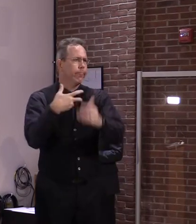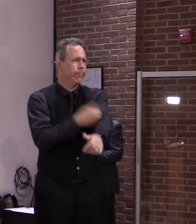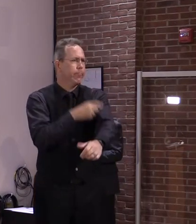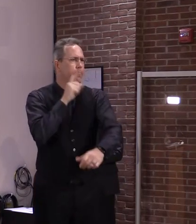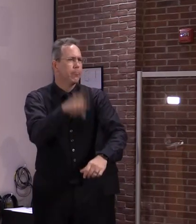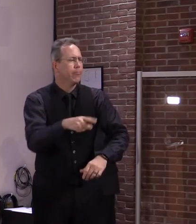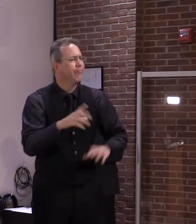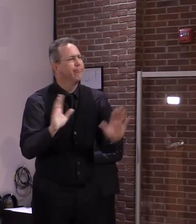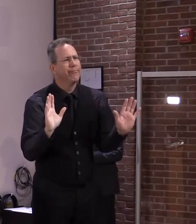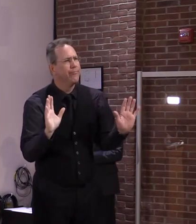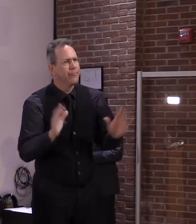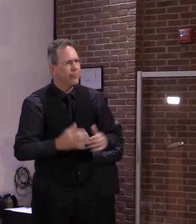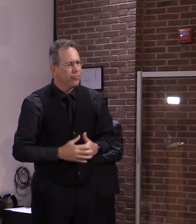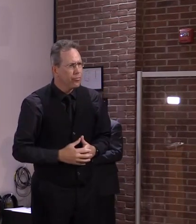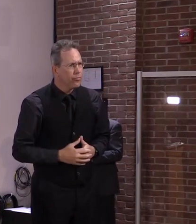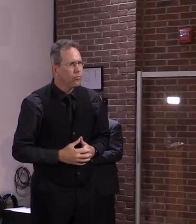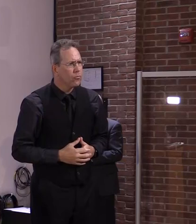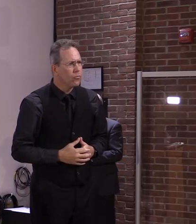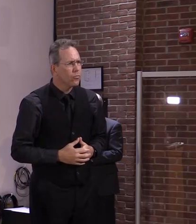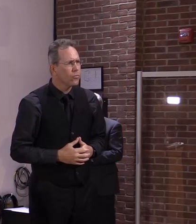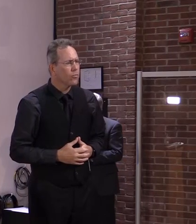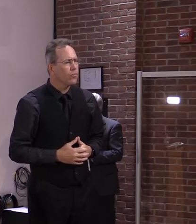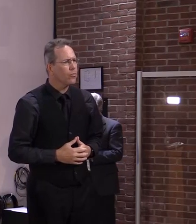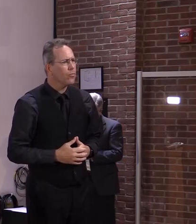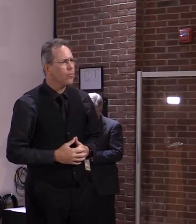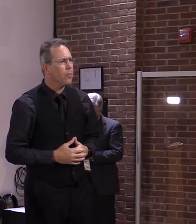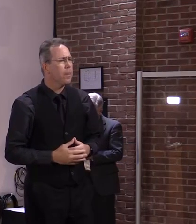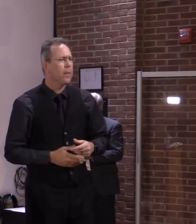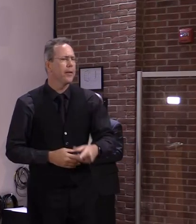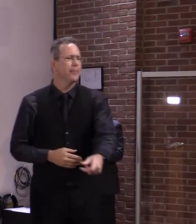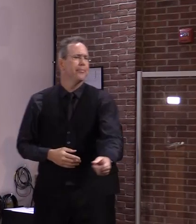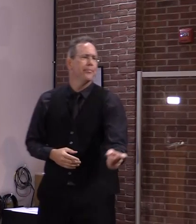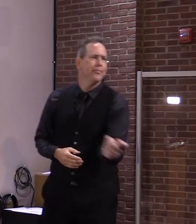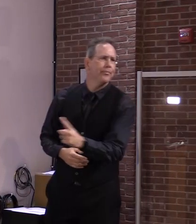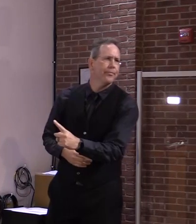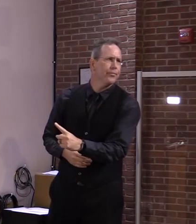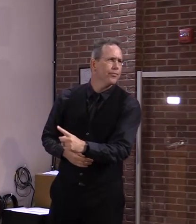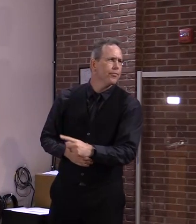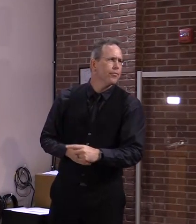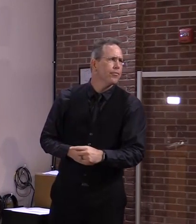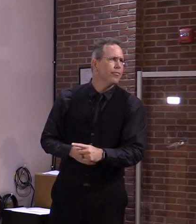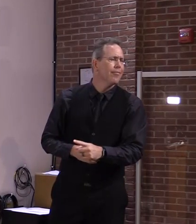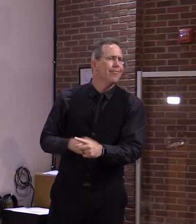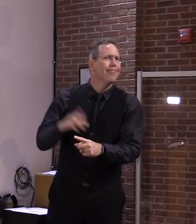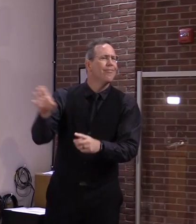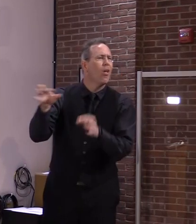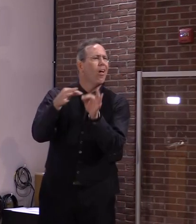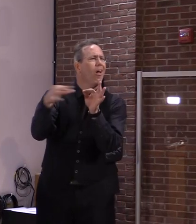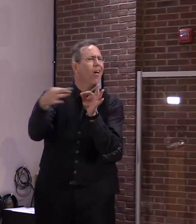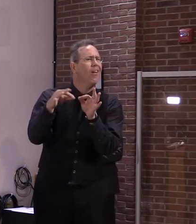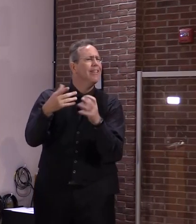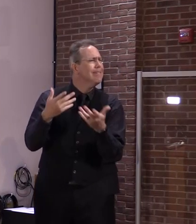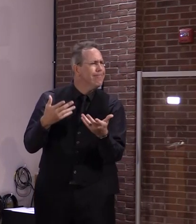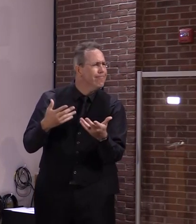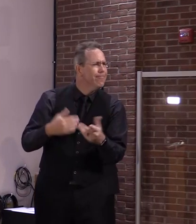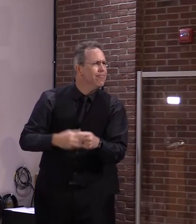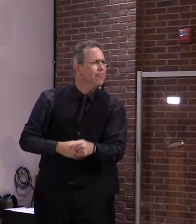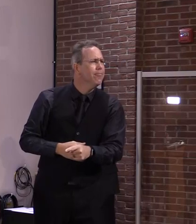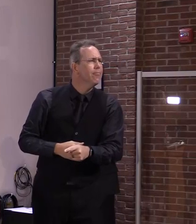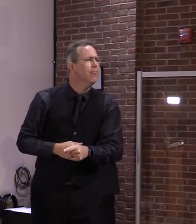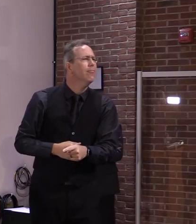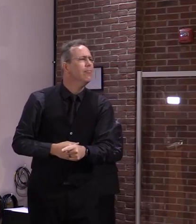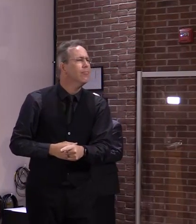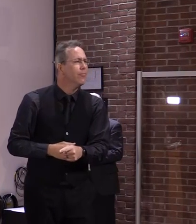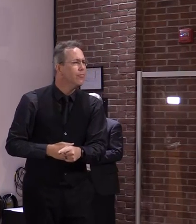Can I take your words? I mean, I guess would it be fair to say that the Commissioner of Health is recommending to businesses that